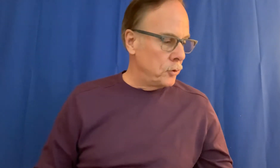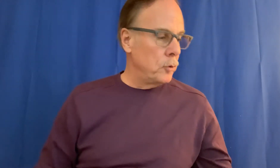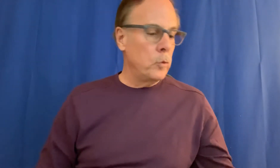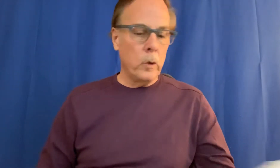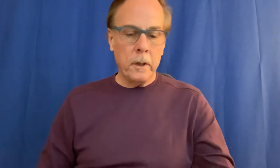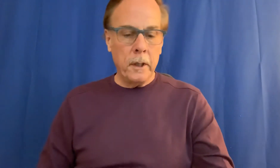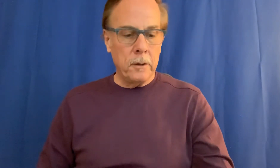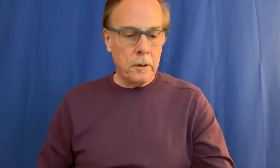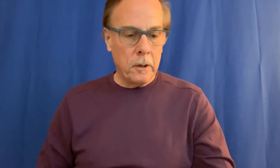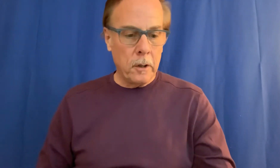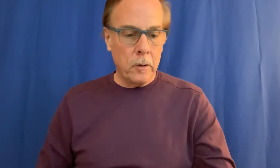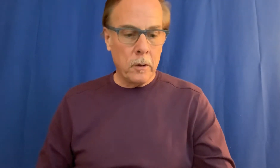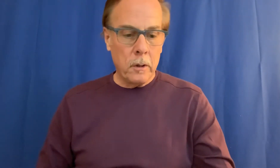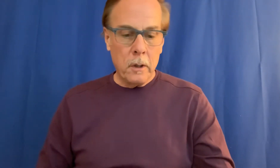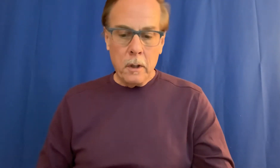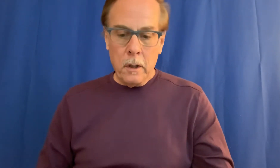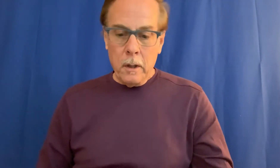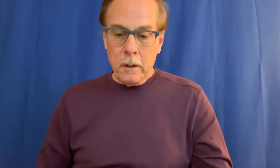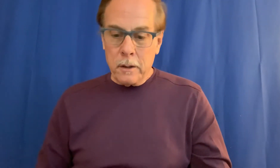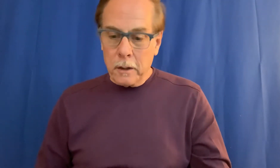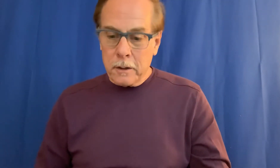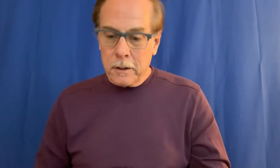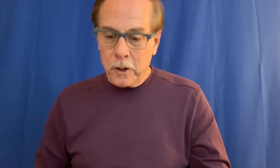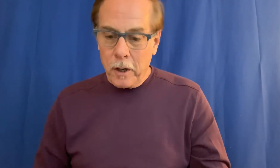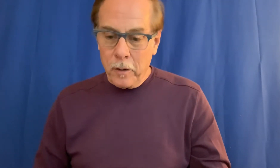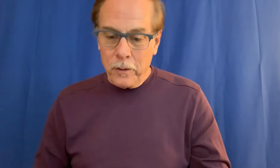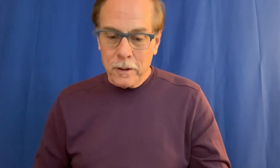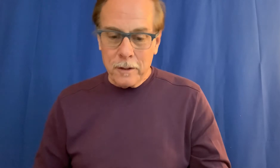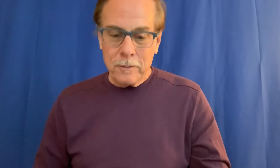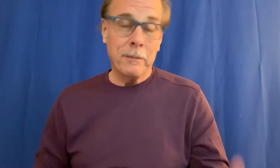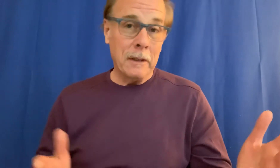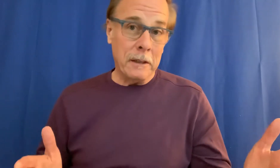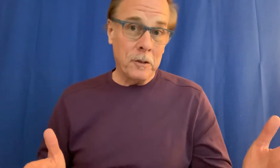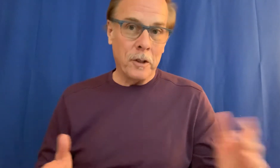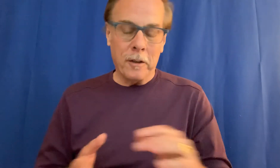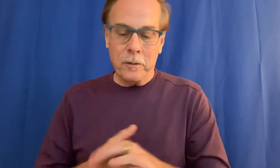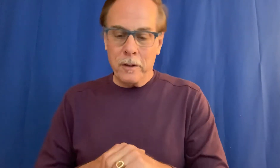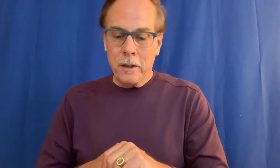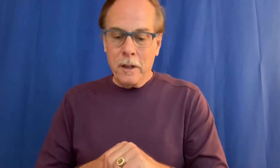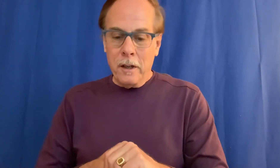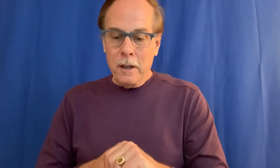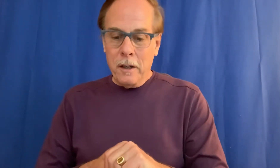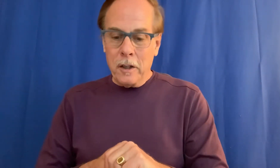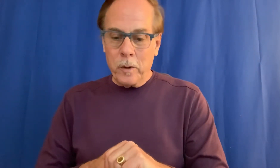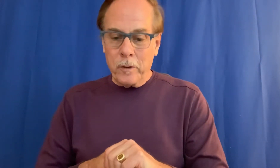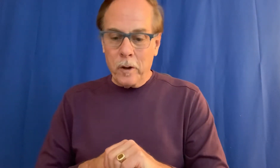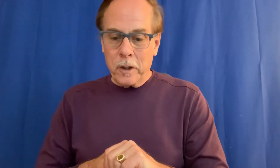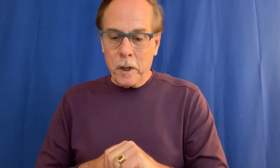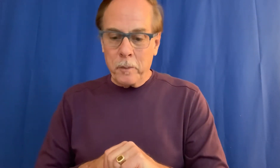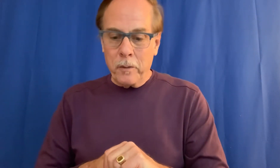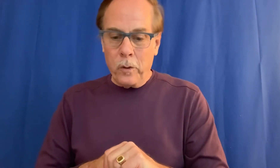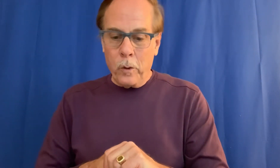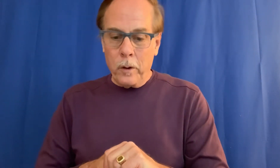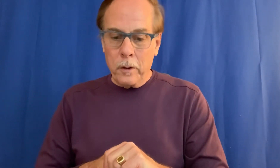you would need to know. Dust the shelf, clean the shelf, as we've talked about before.